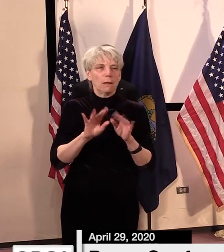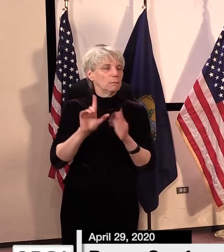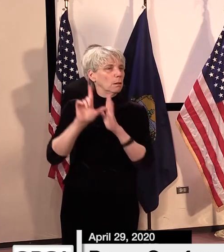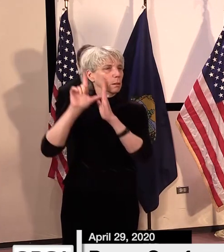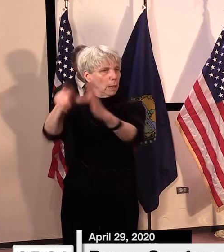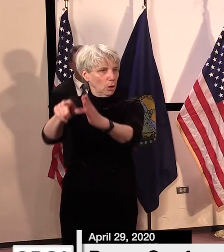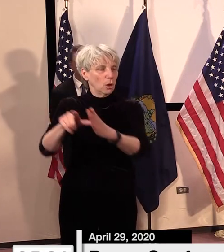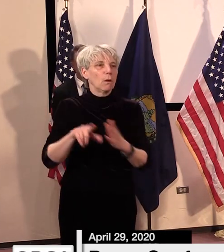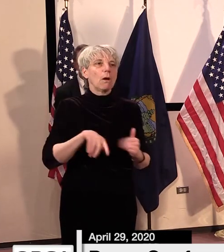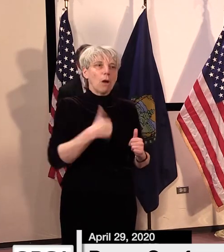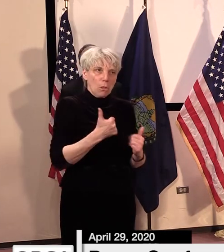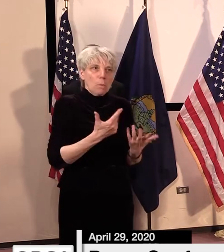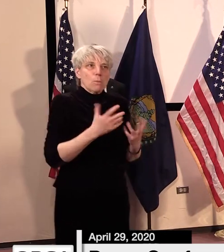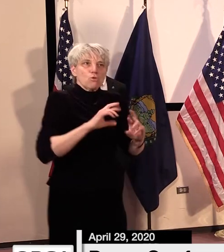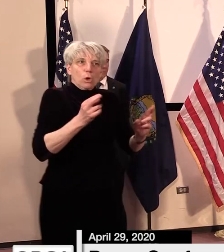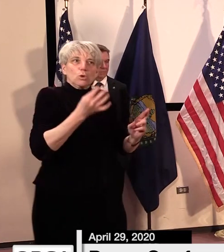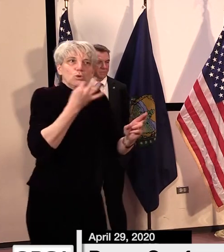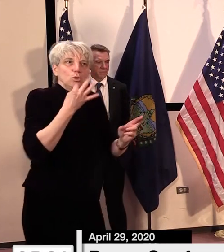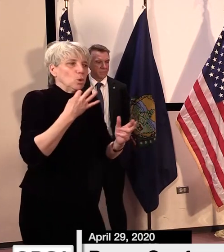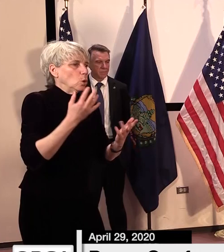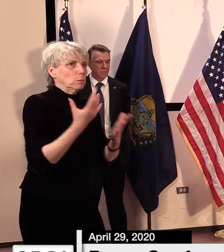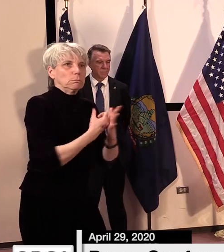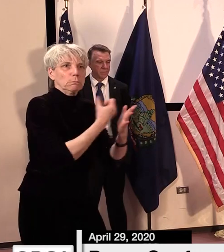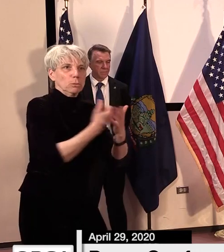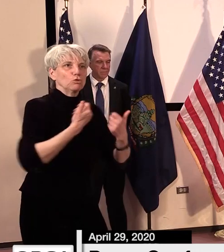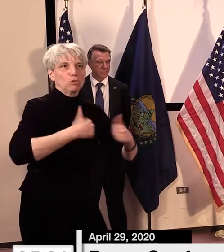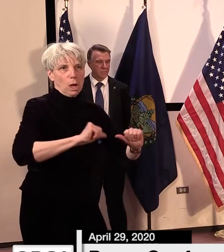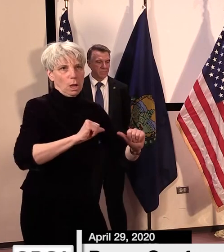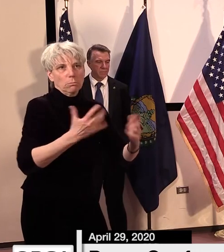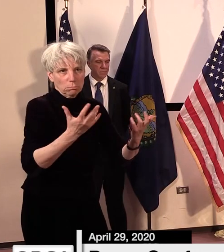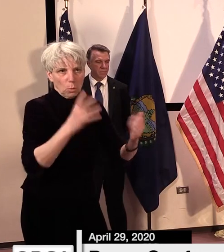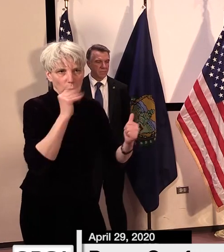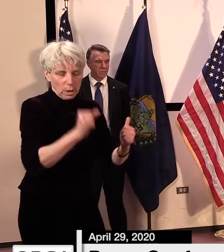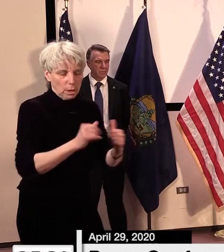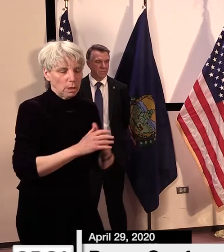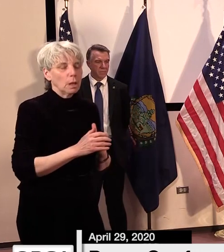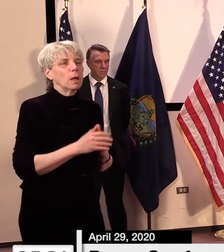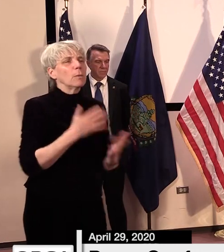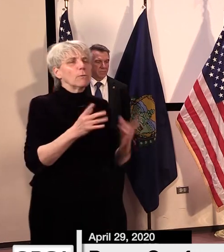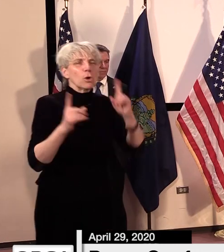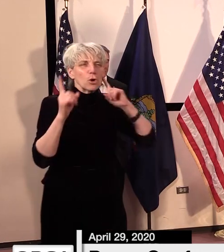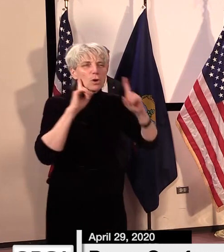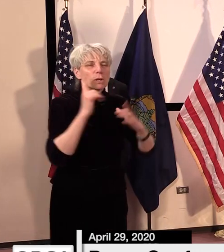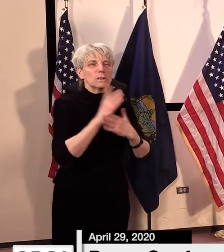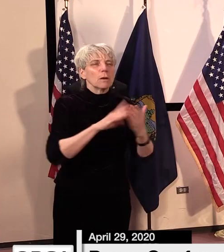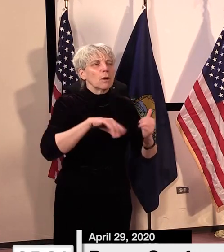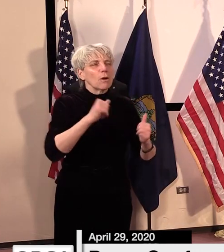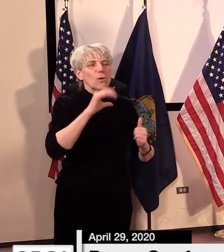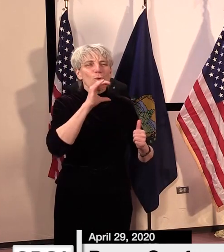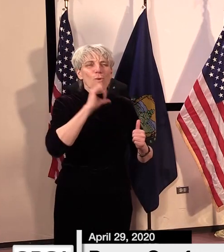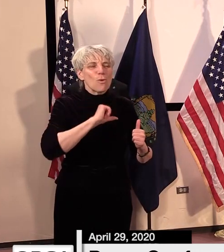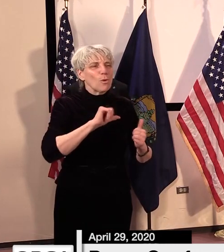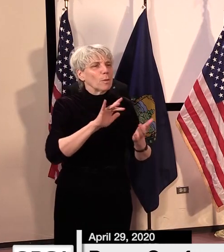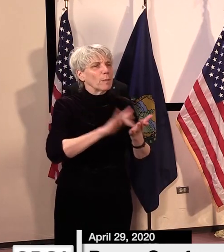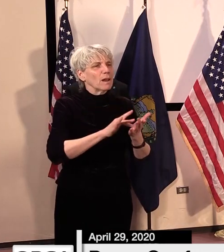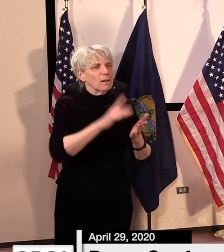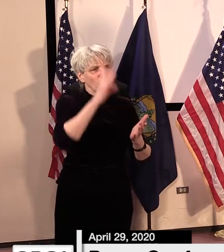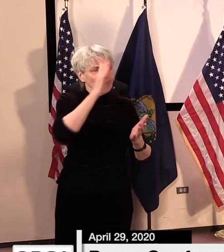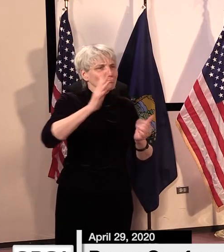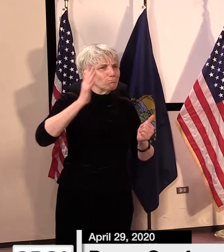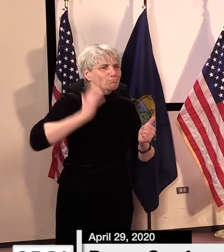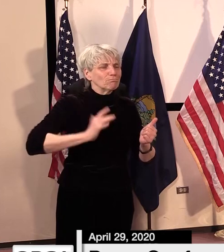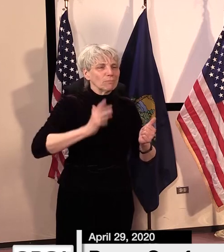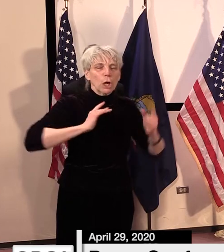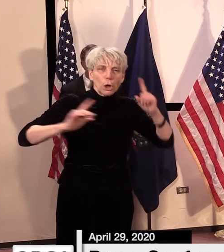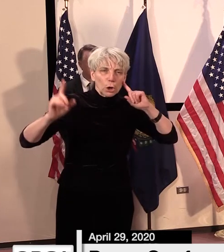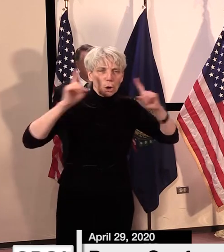may. You've also heard probably about other older drugs that have been talked